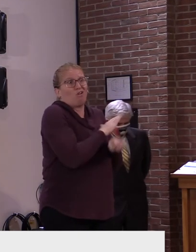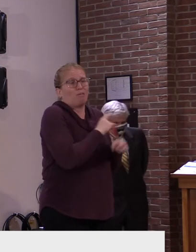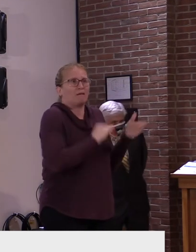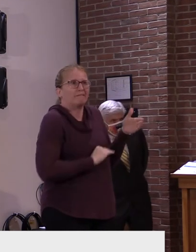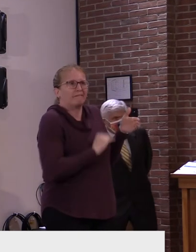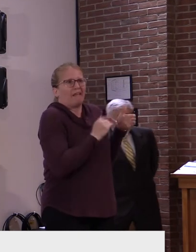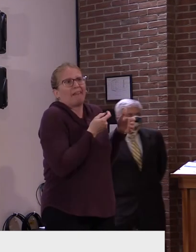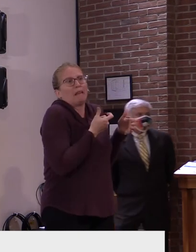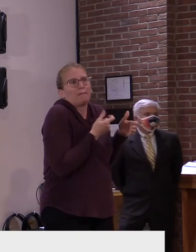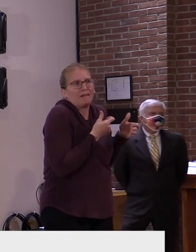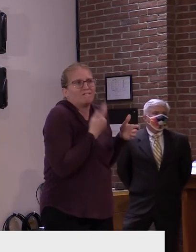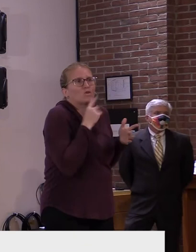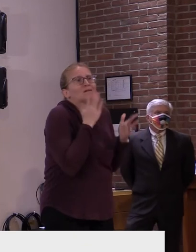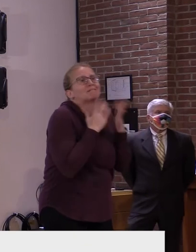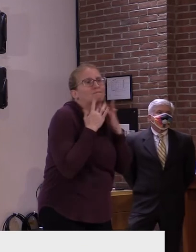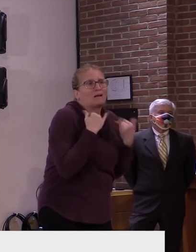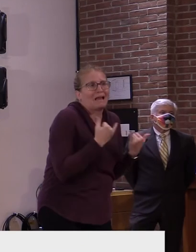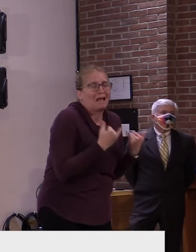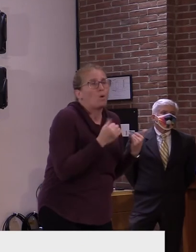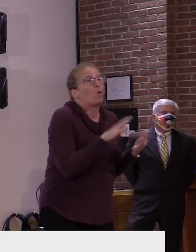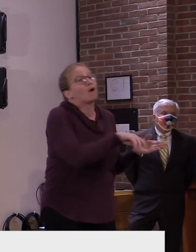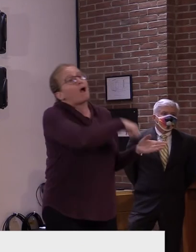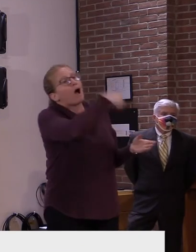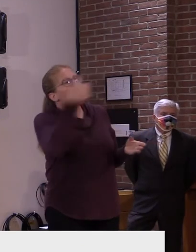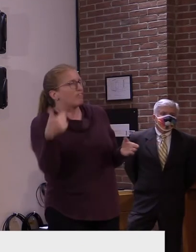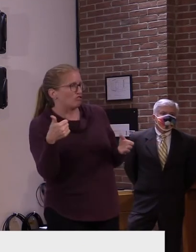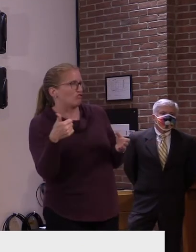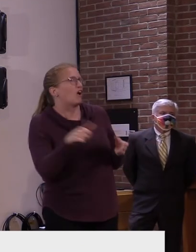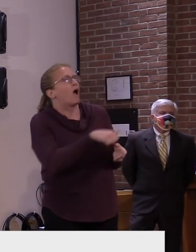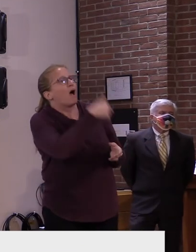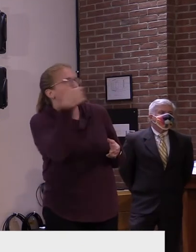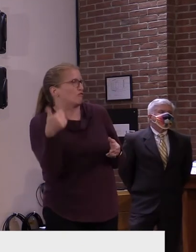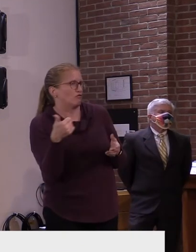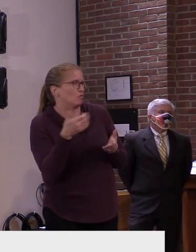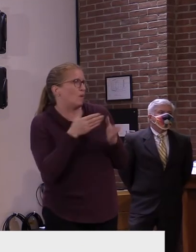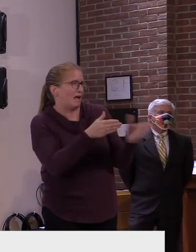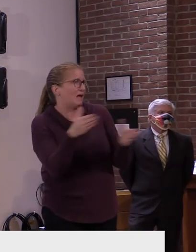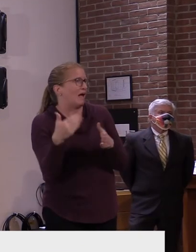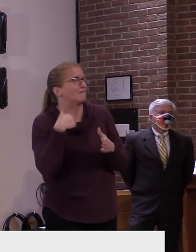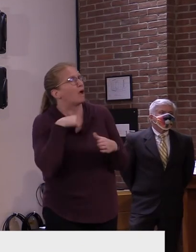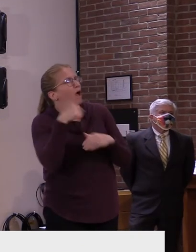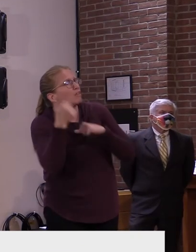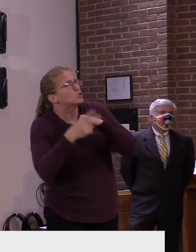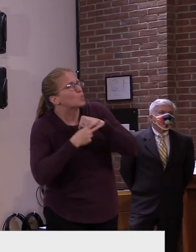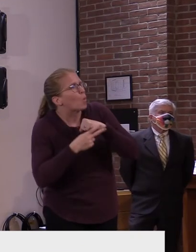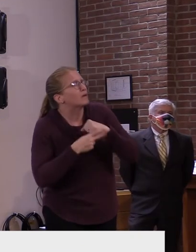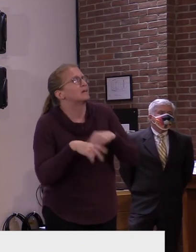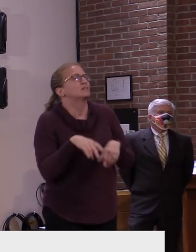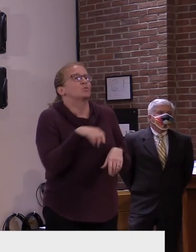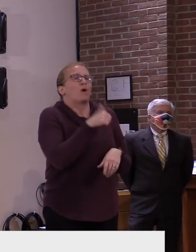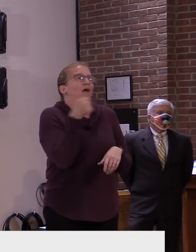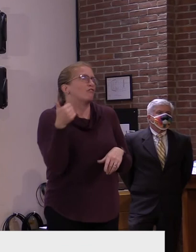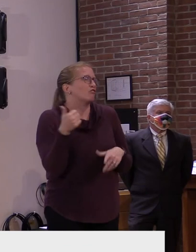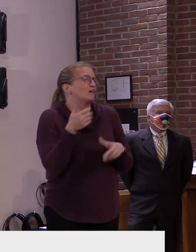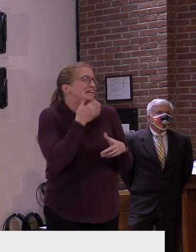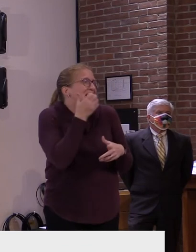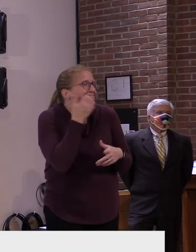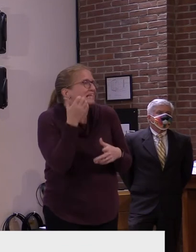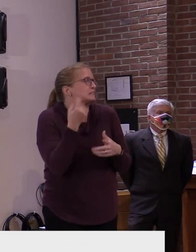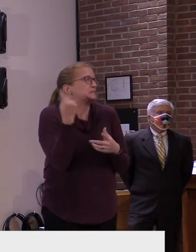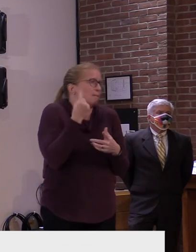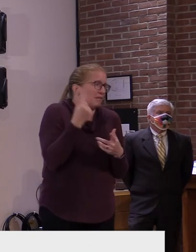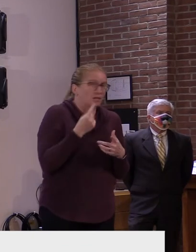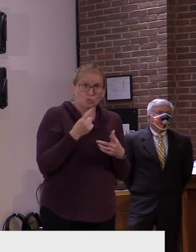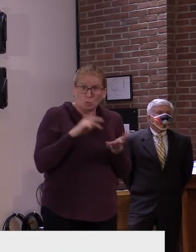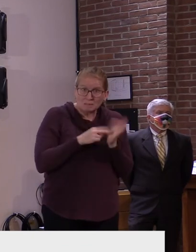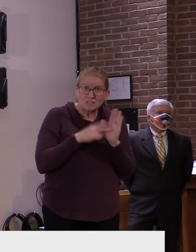turning alternative structures being like temporary fuel tanks or potentially it really it depends on the